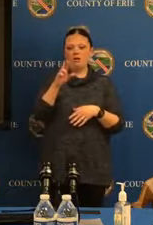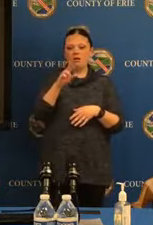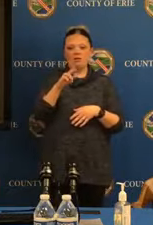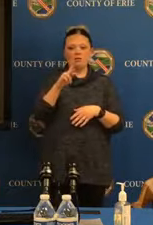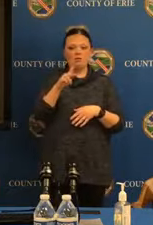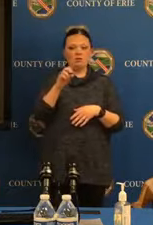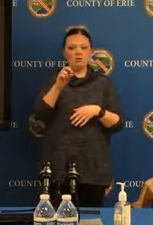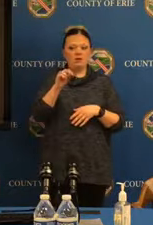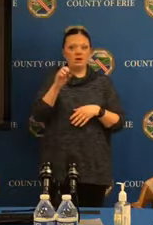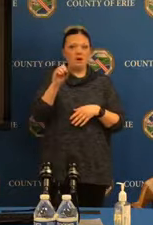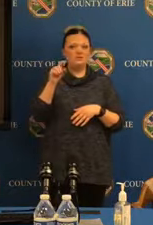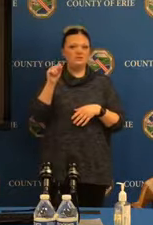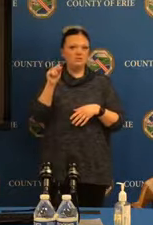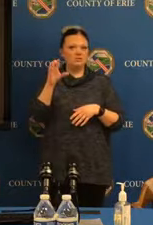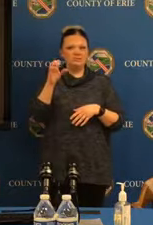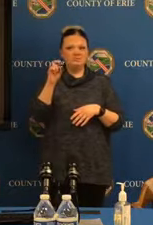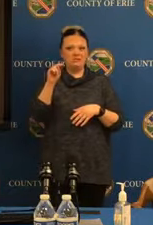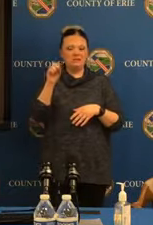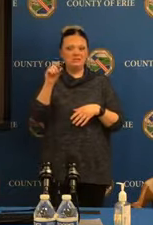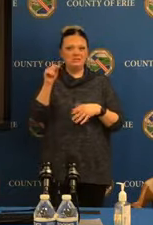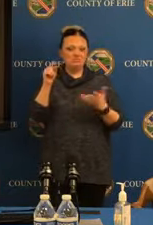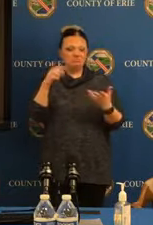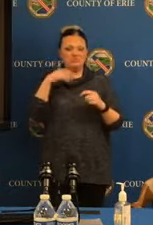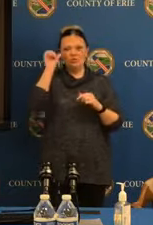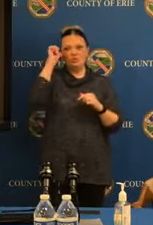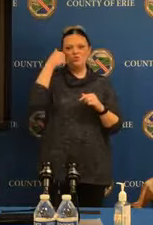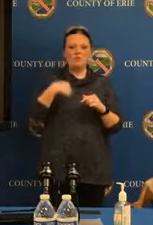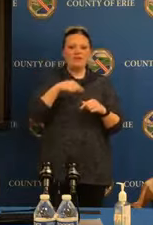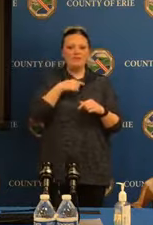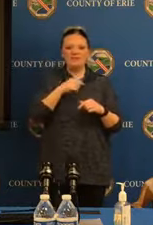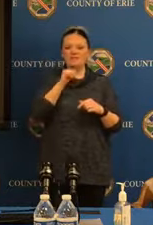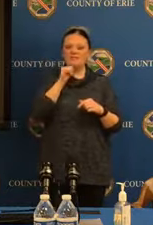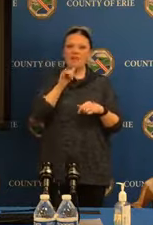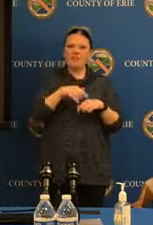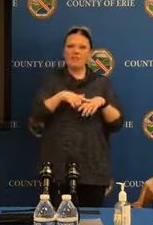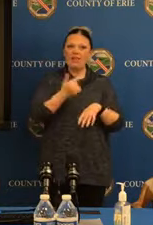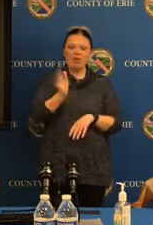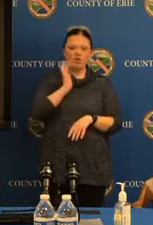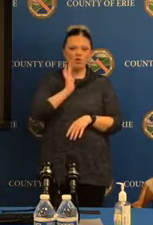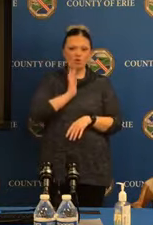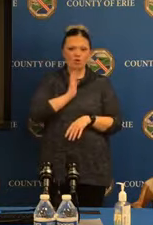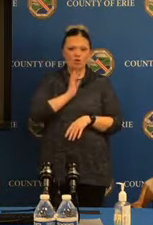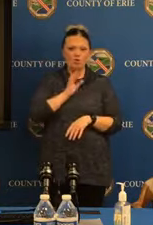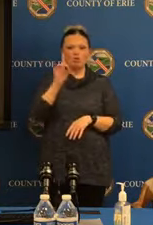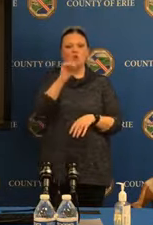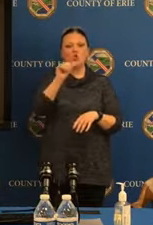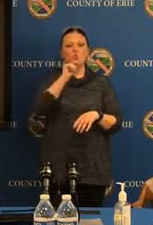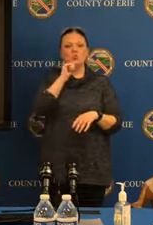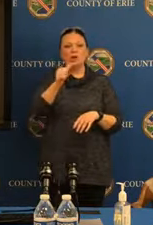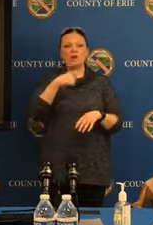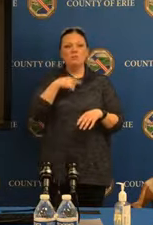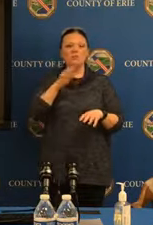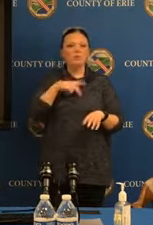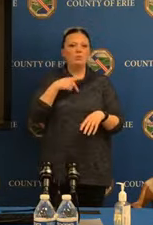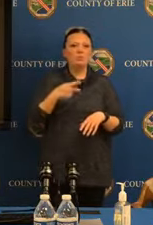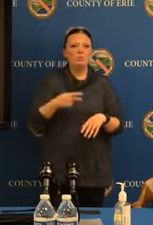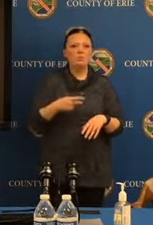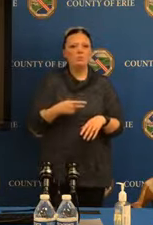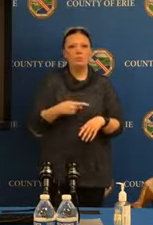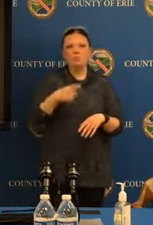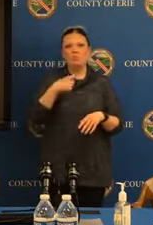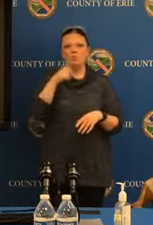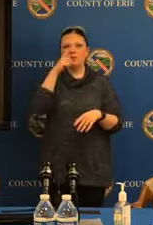things to say, and she reminded us not terribly long ago a great quote: "Do not be dismayed by the brokenness